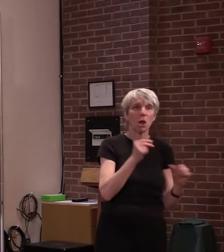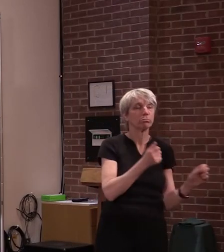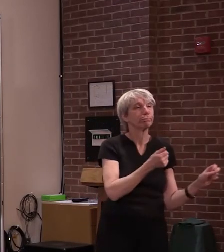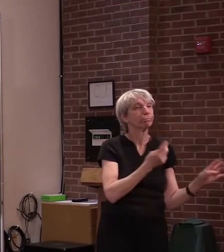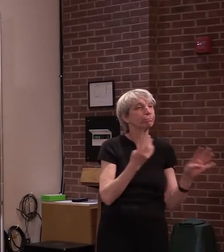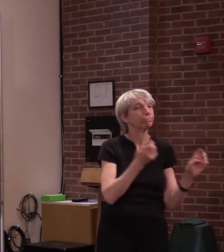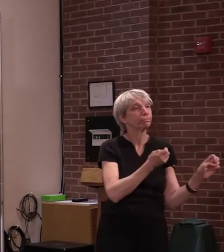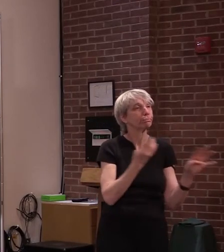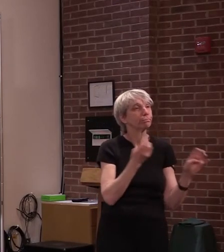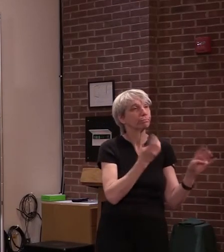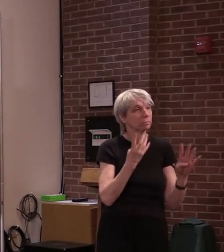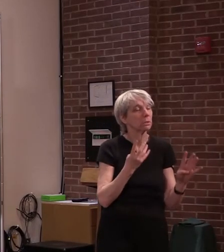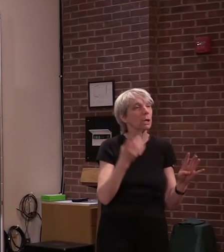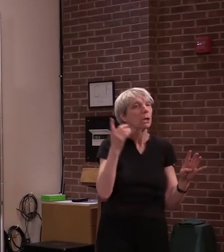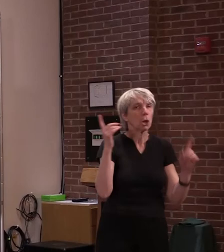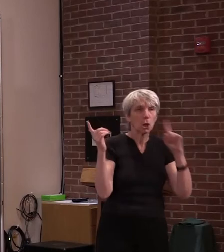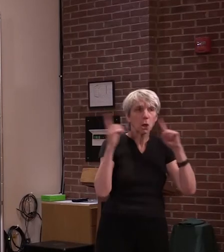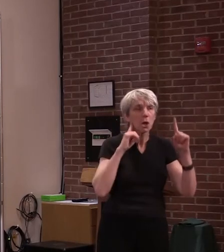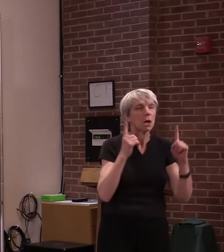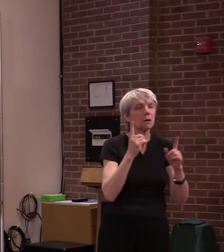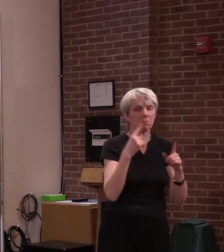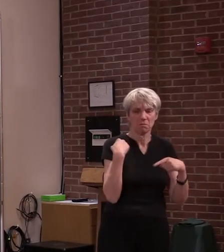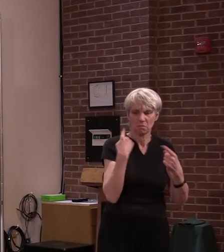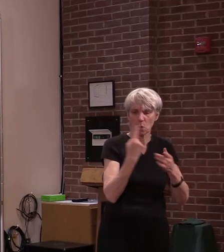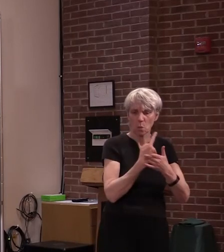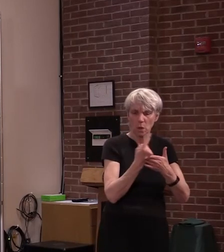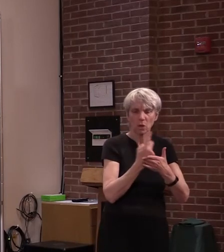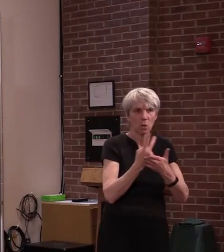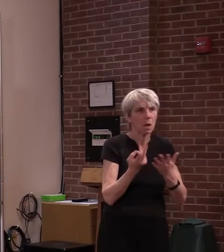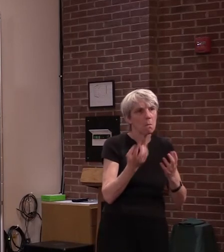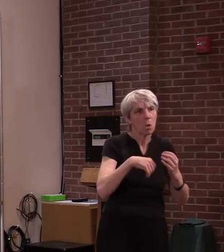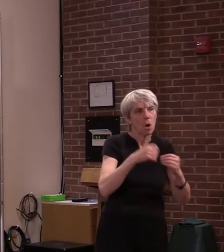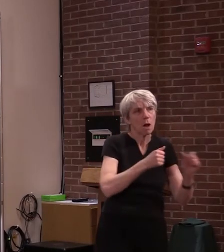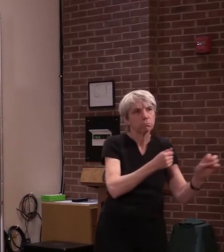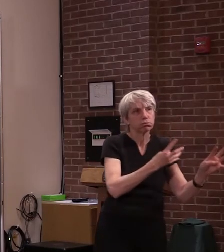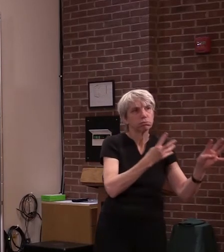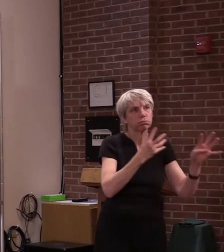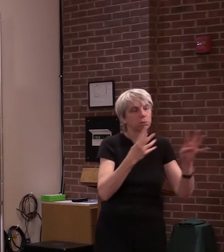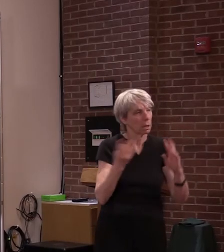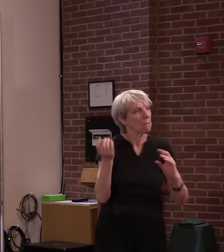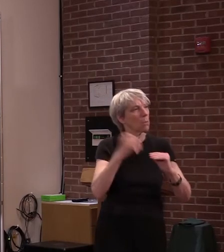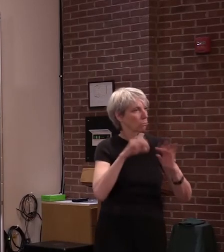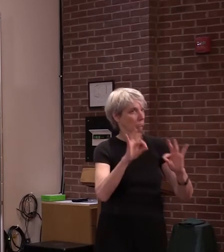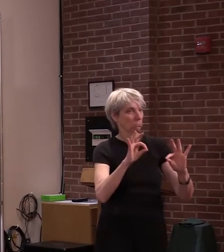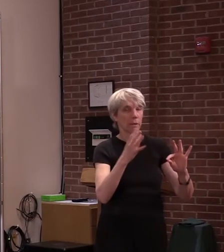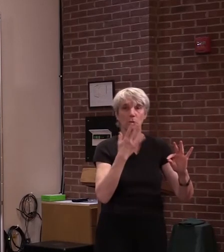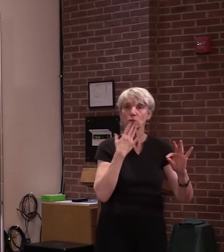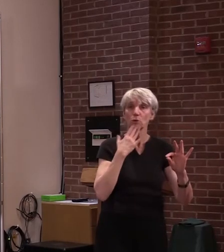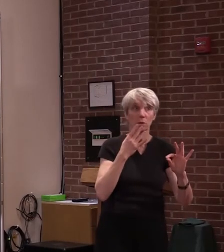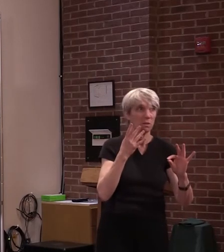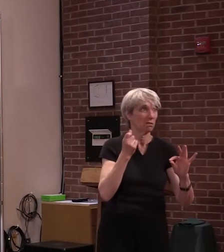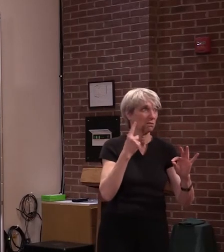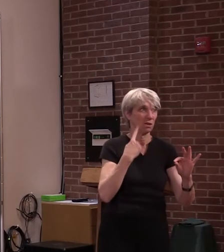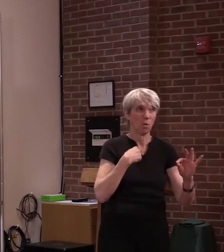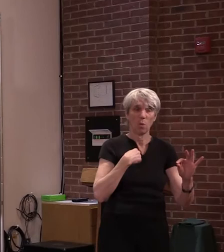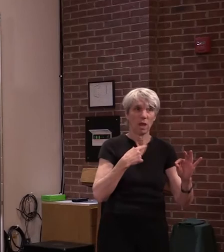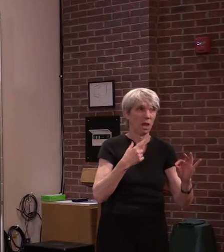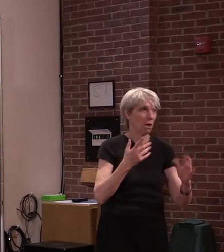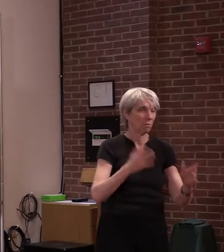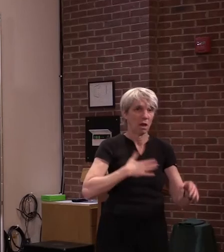uptick anecdotally over the last week or so. So that's a good sign, but we will continue to